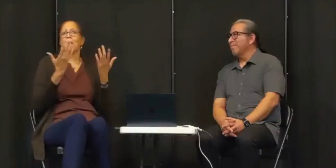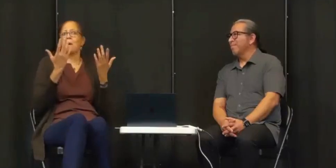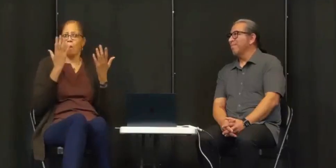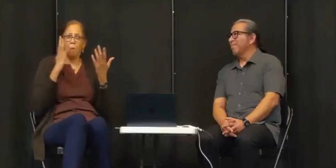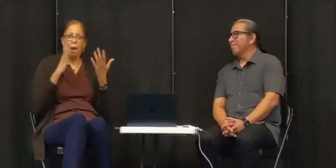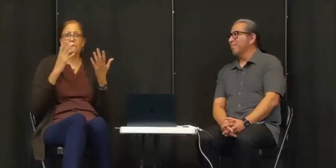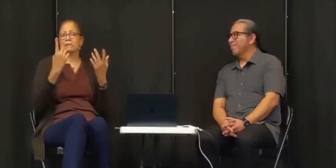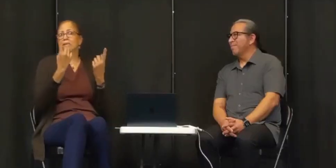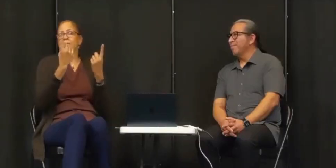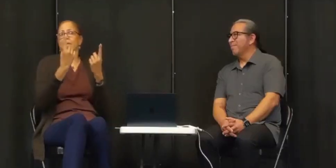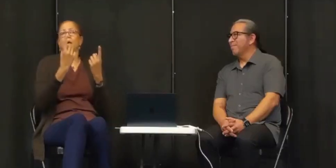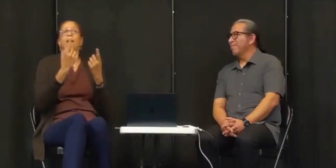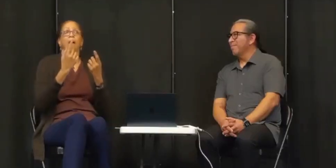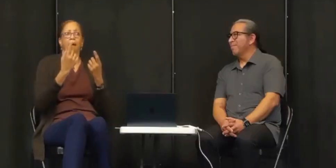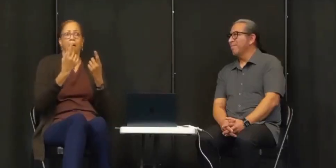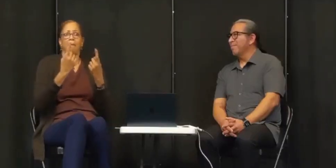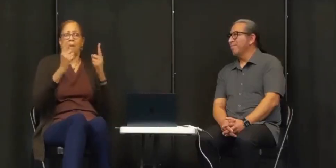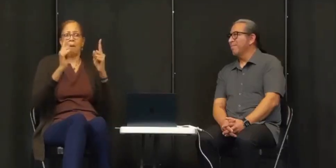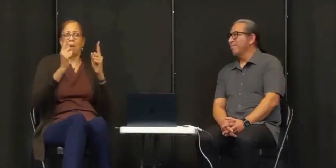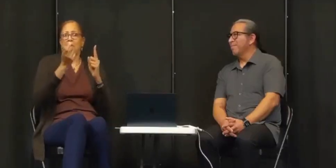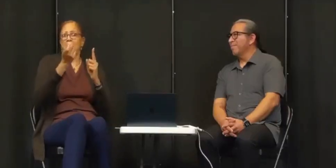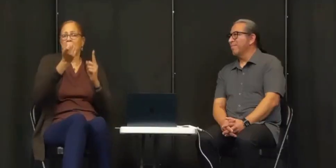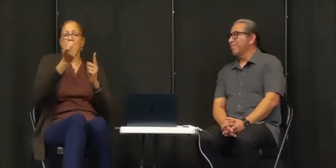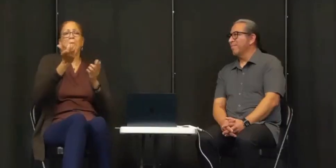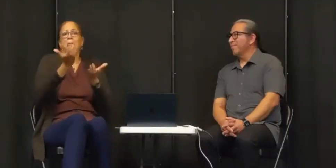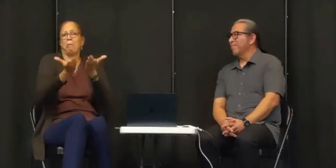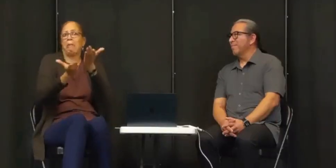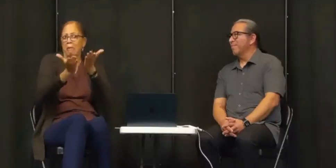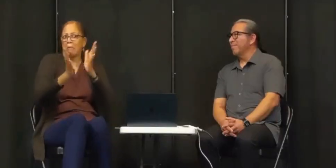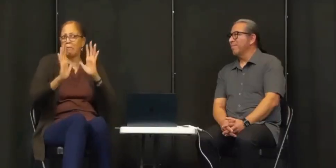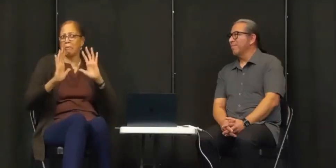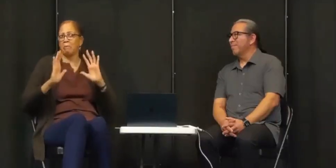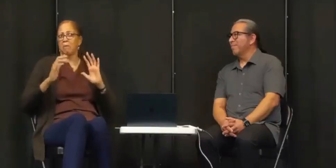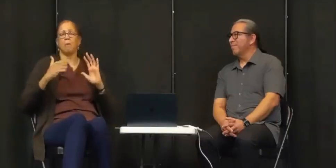And maybe, hopefully,